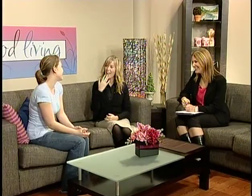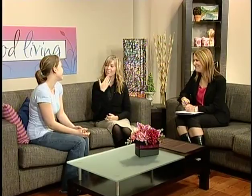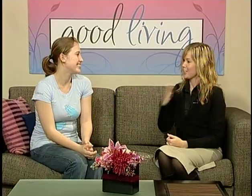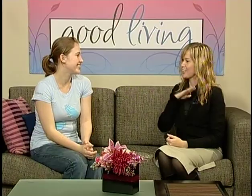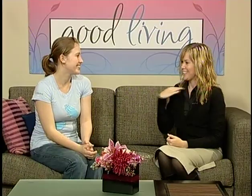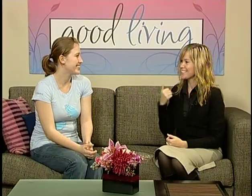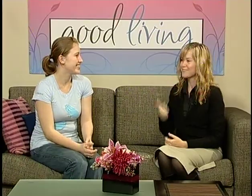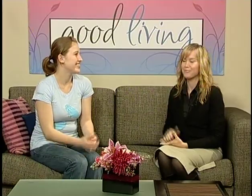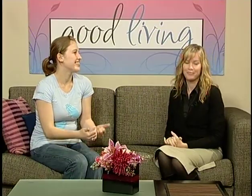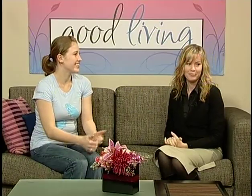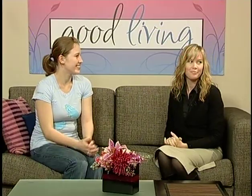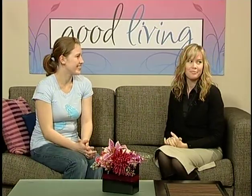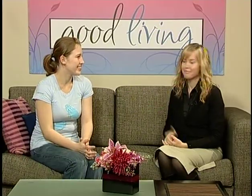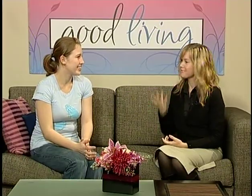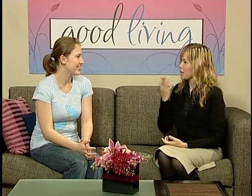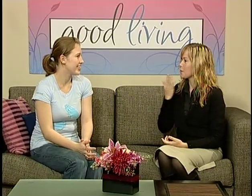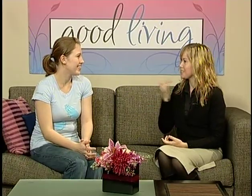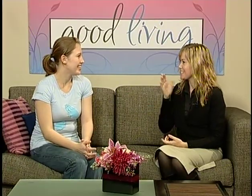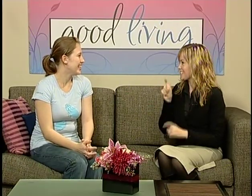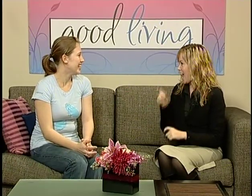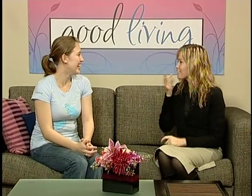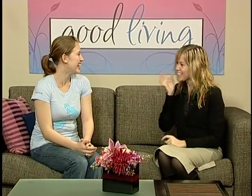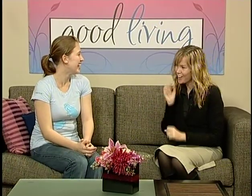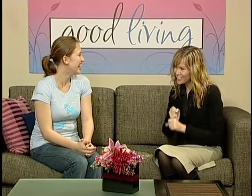Liz. Please stay and have some tea and coffee.